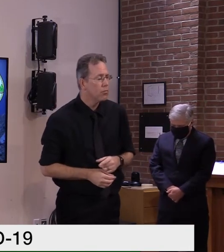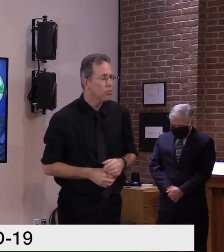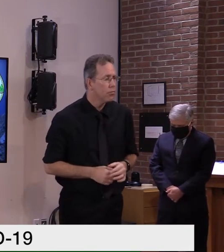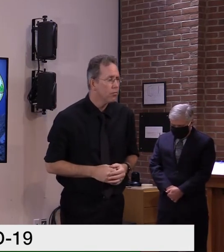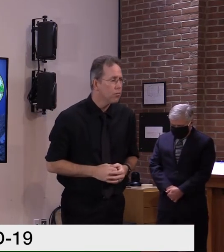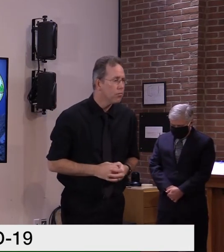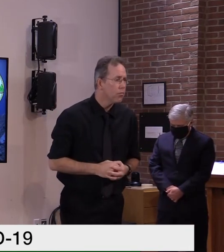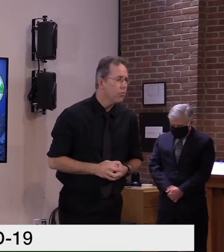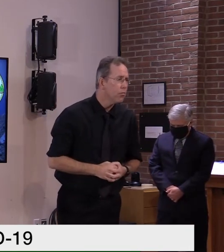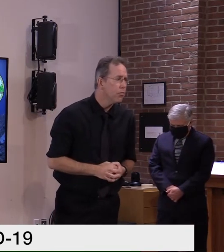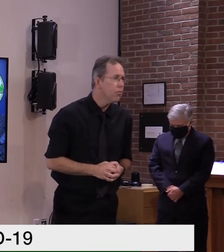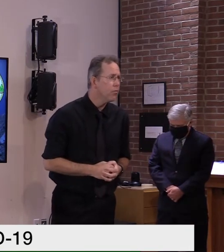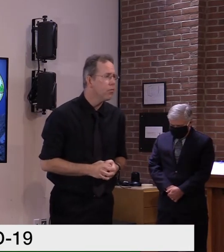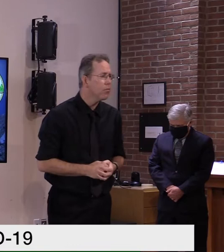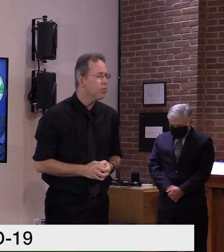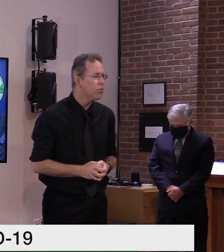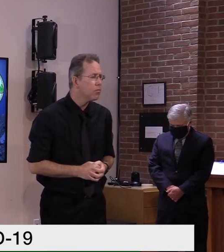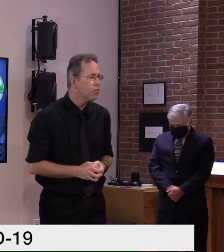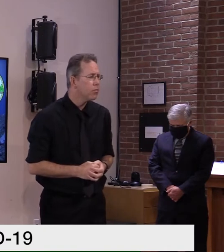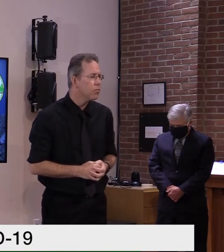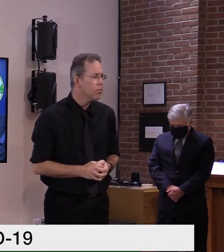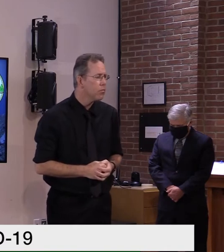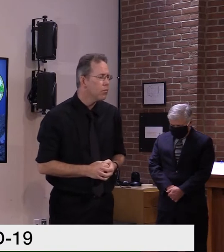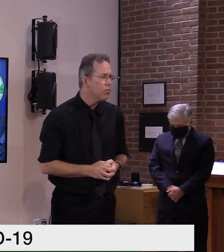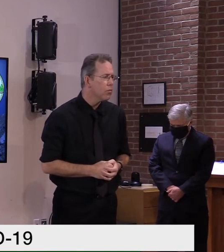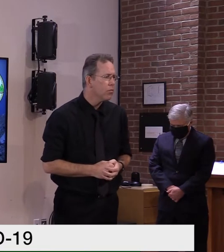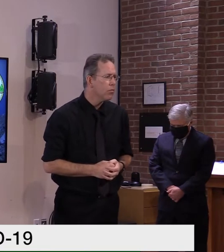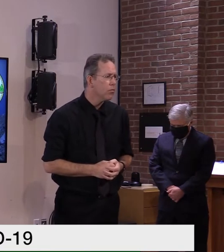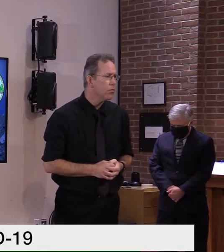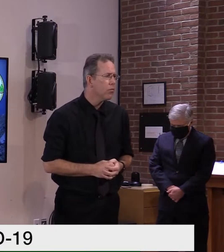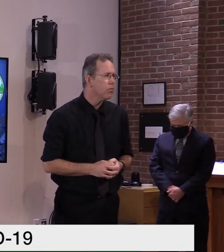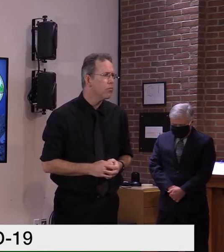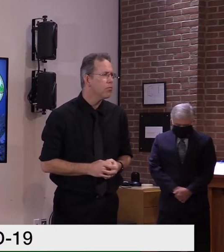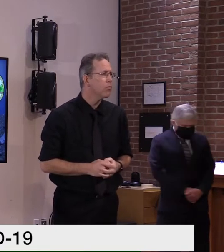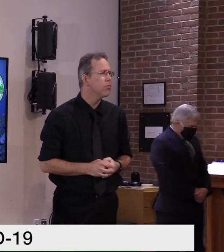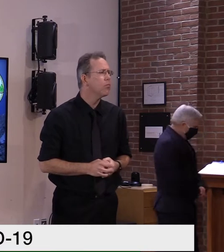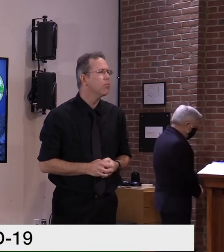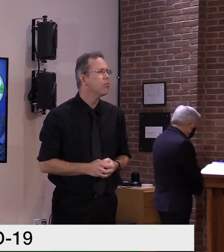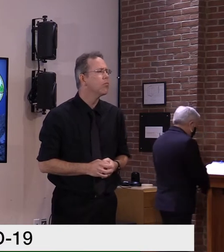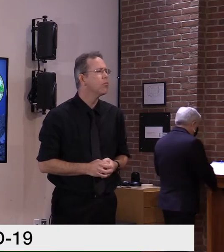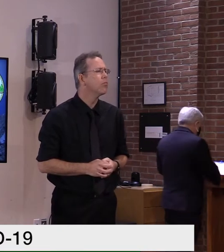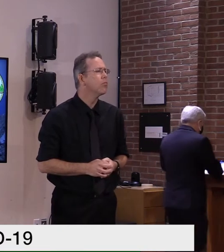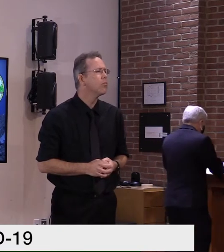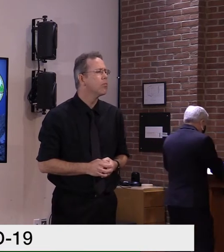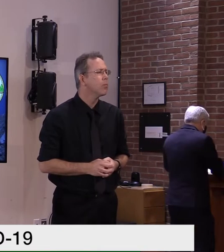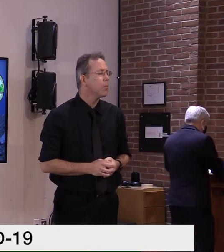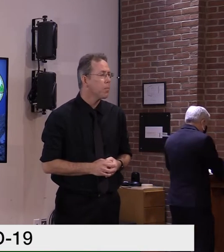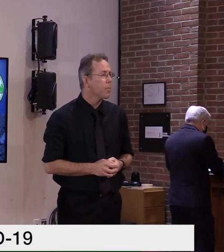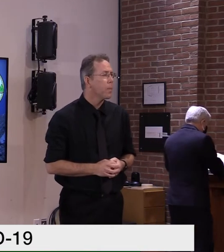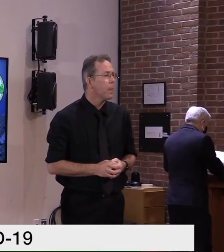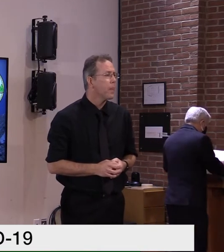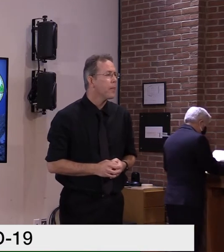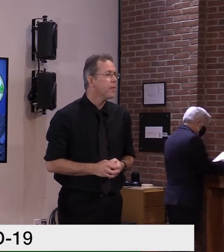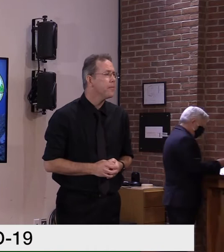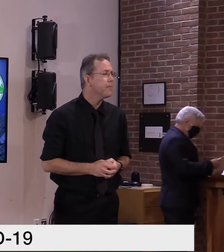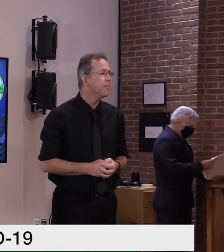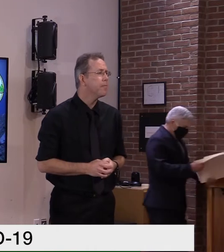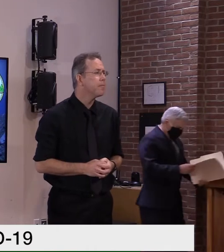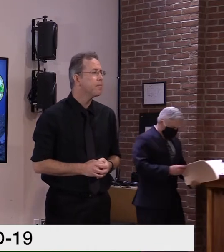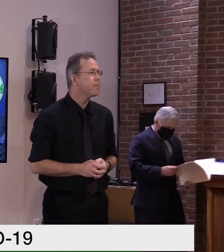you spelled out the different testing sites, and the one place you mentioned was Newport, Vermont.